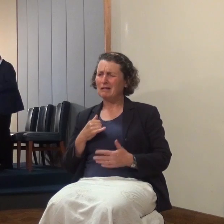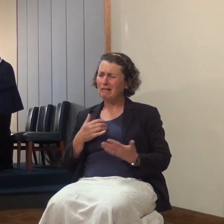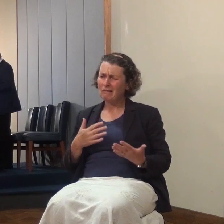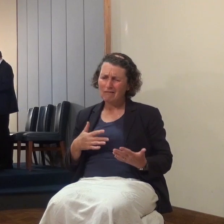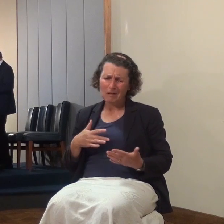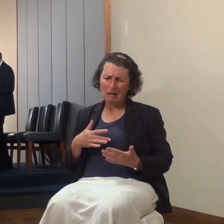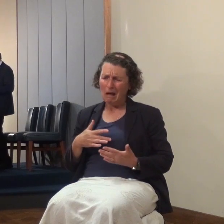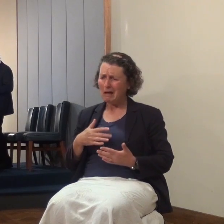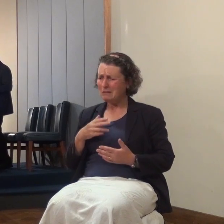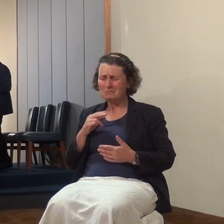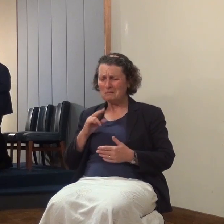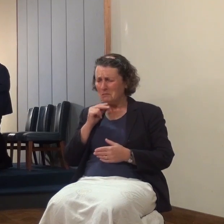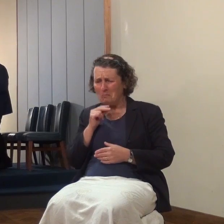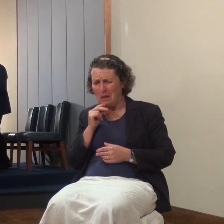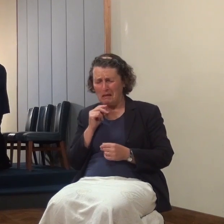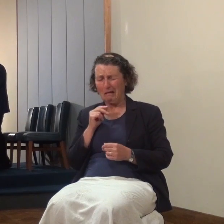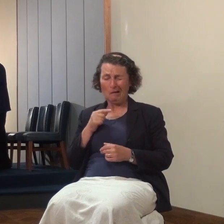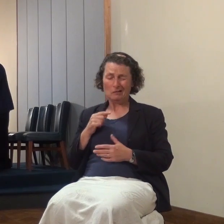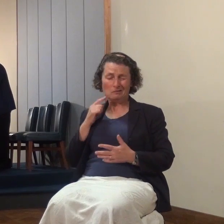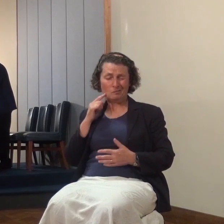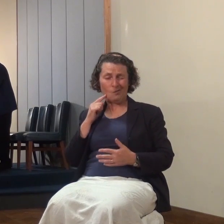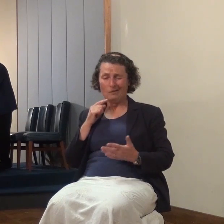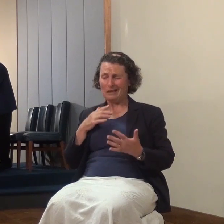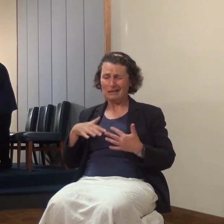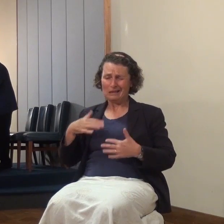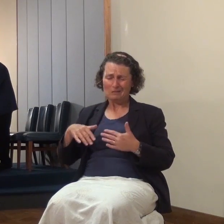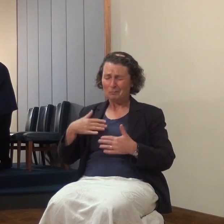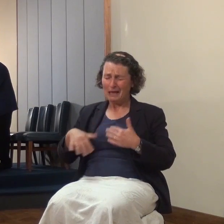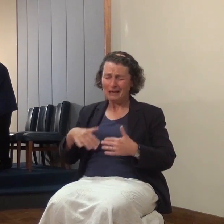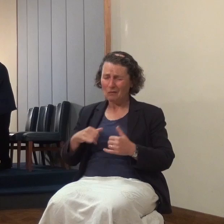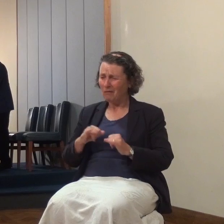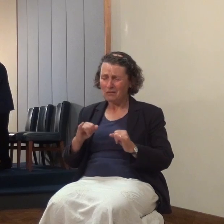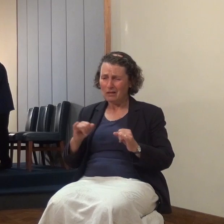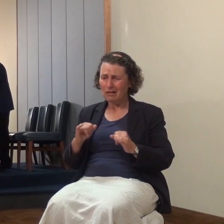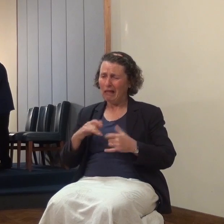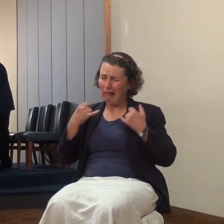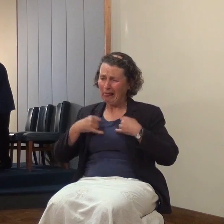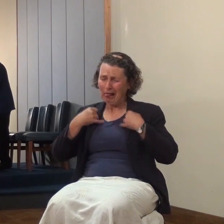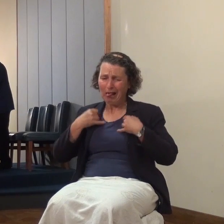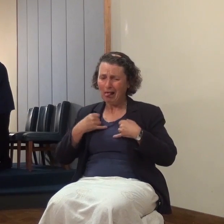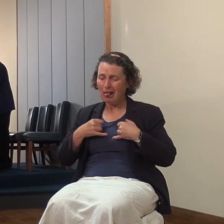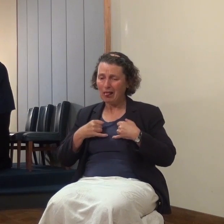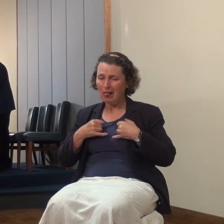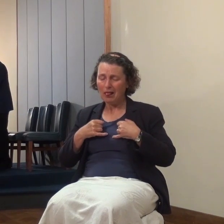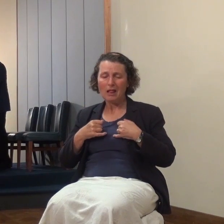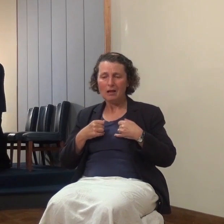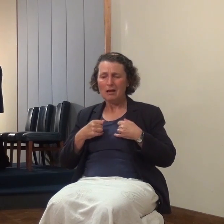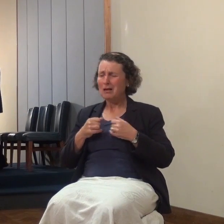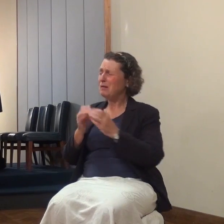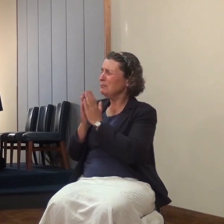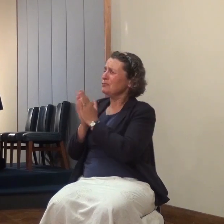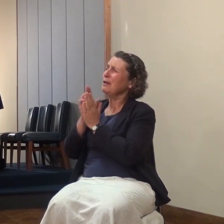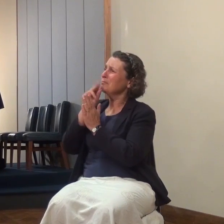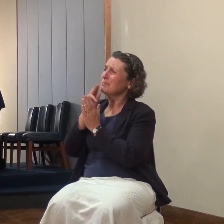out of the window. But it's immensely comforting, and it was a delight for me personally to think that the Lord would hear the prayers